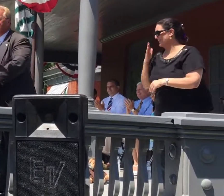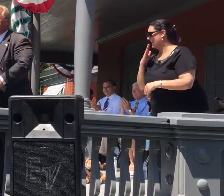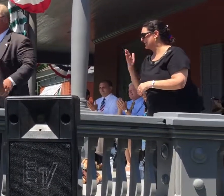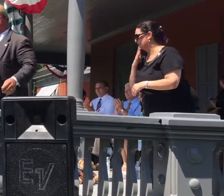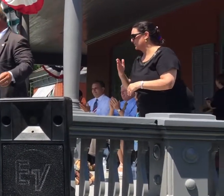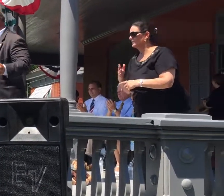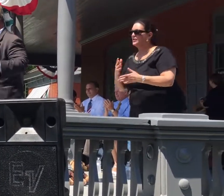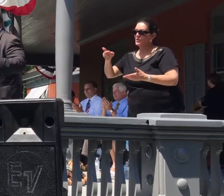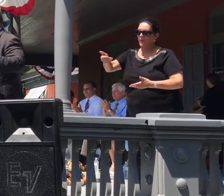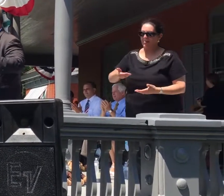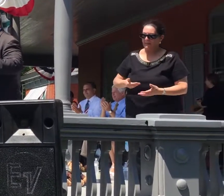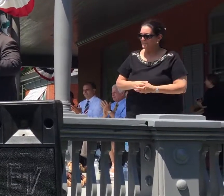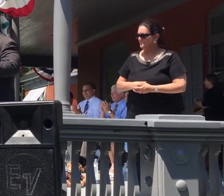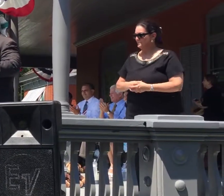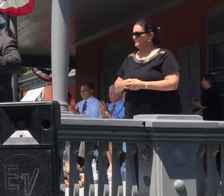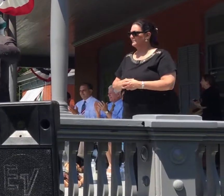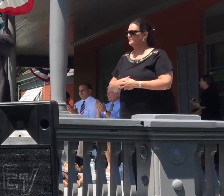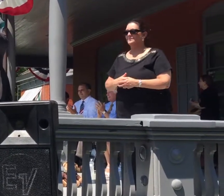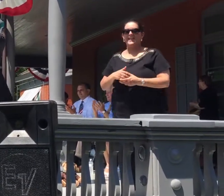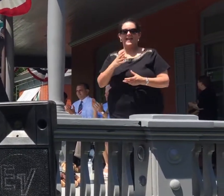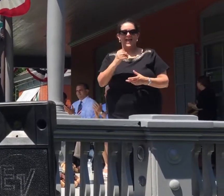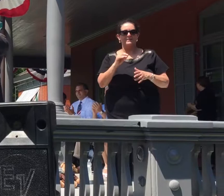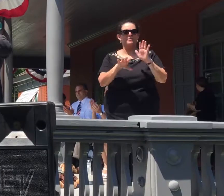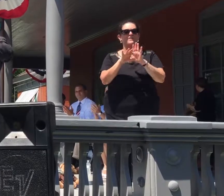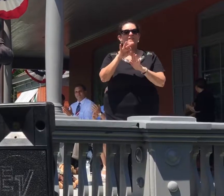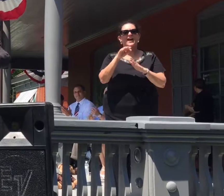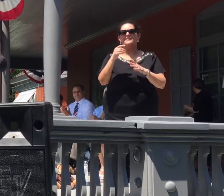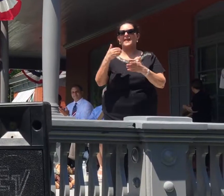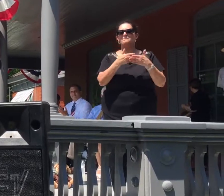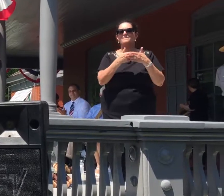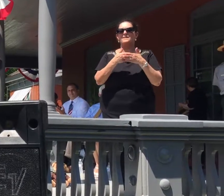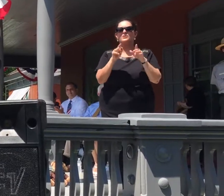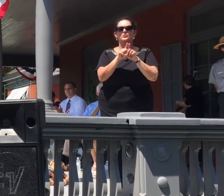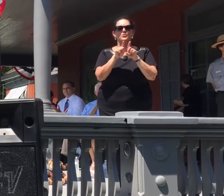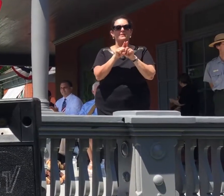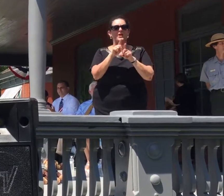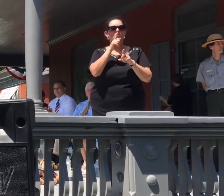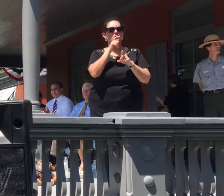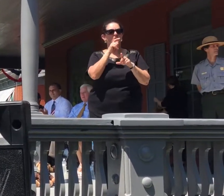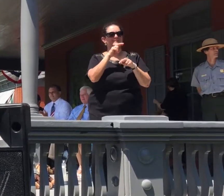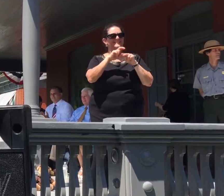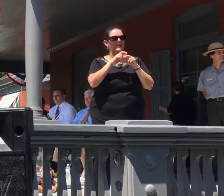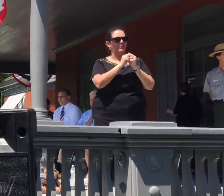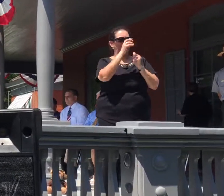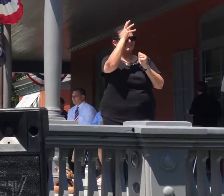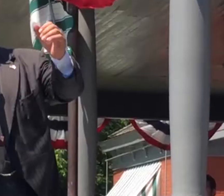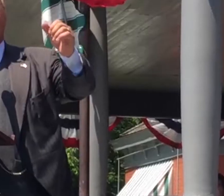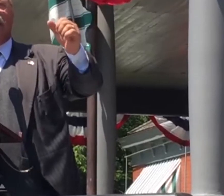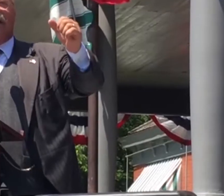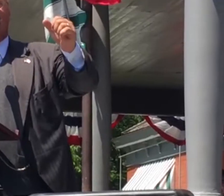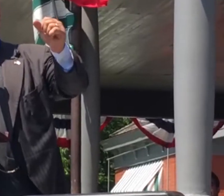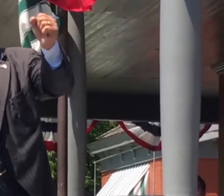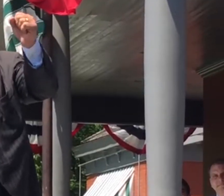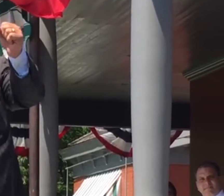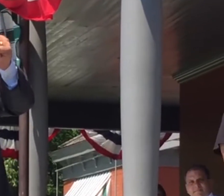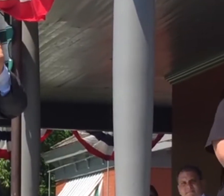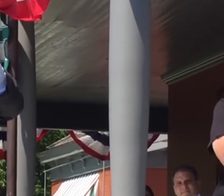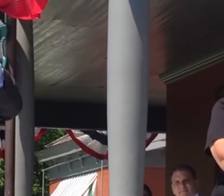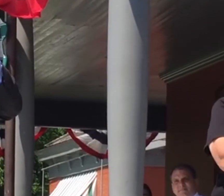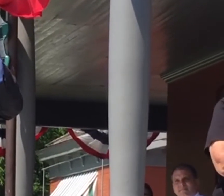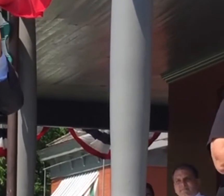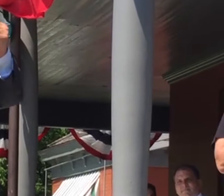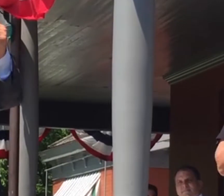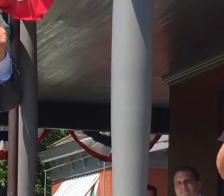You're welcome. There you are. And I'm going to find that little baby on his father's belly as well. And would you join